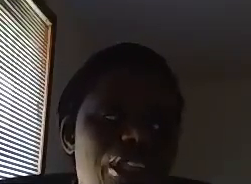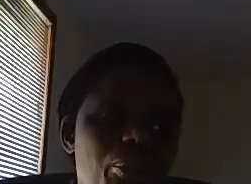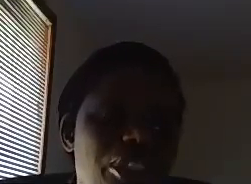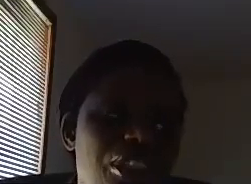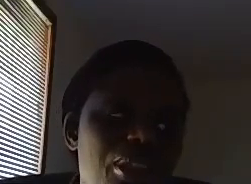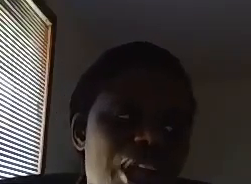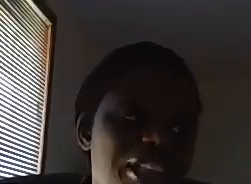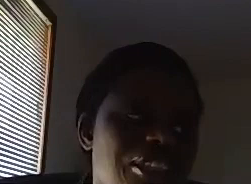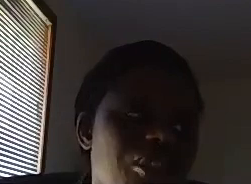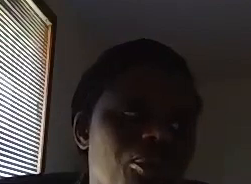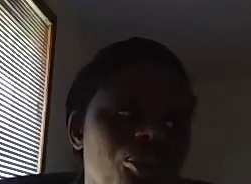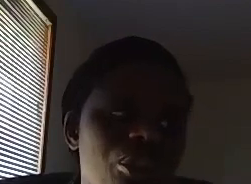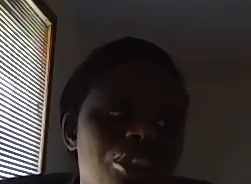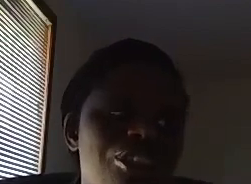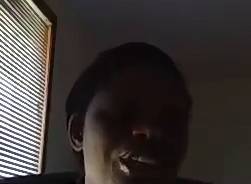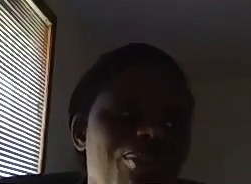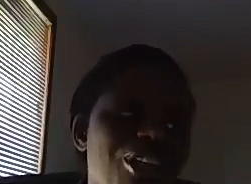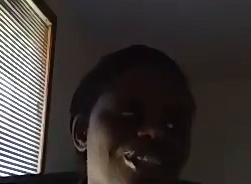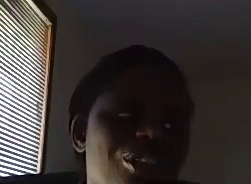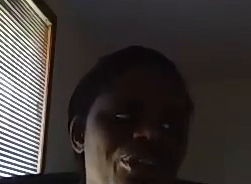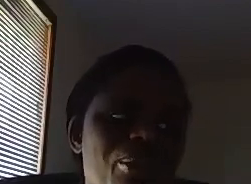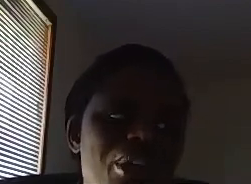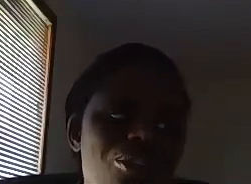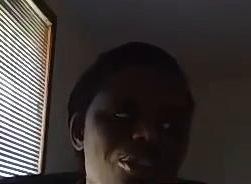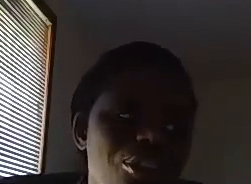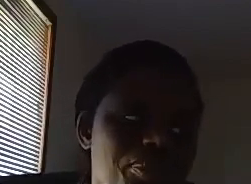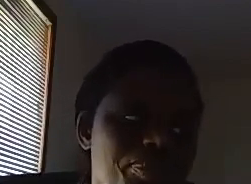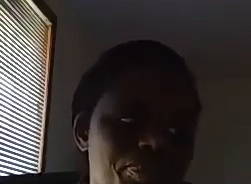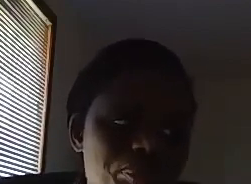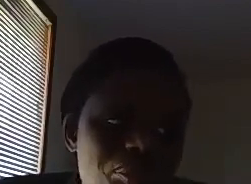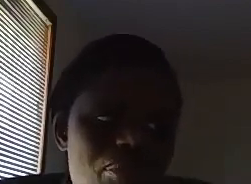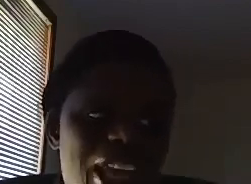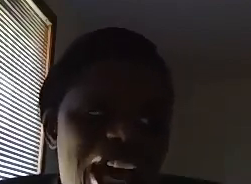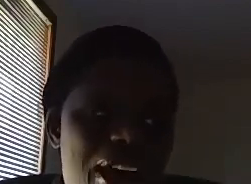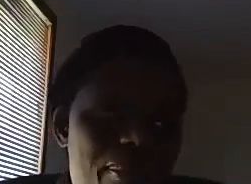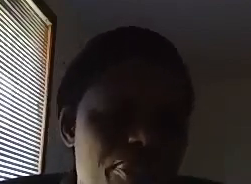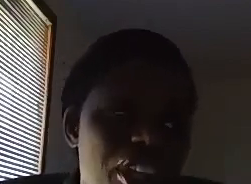students, especially Black disabled students, I'm gonna start with a mentor.